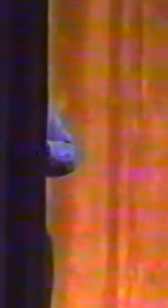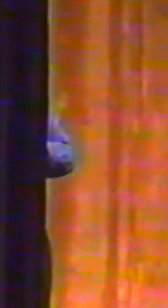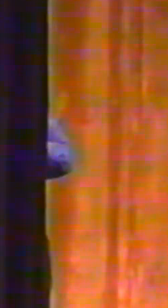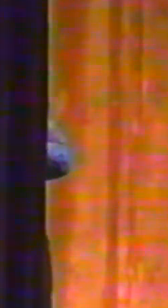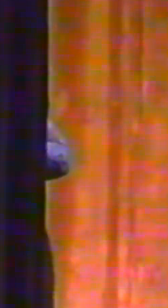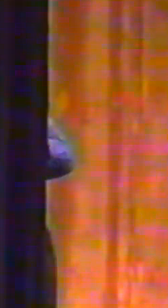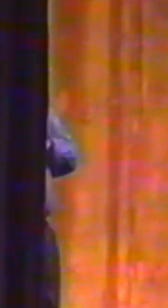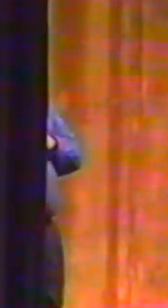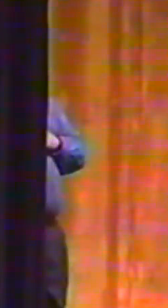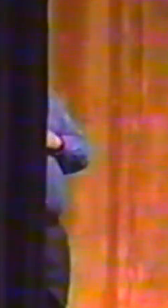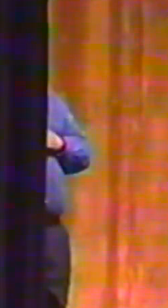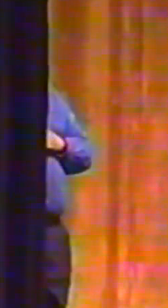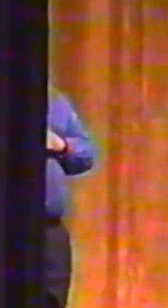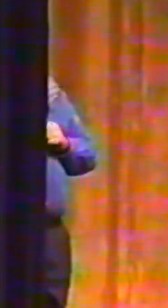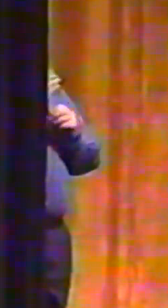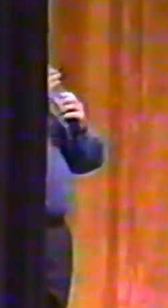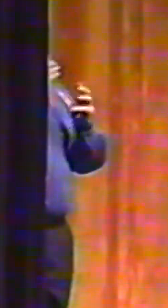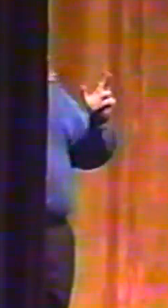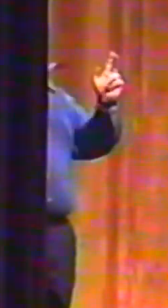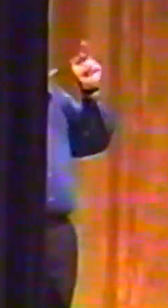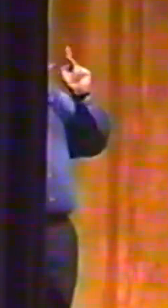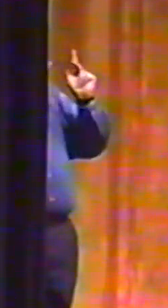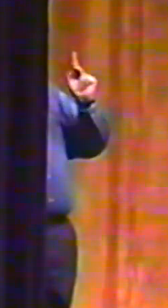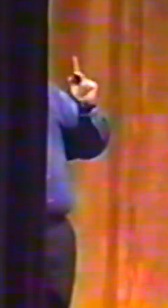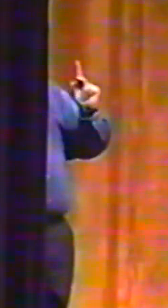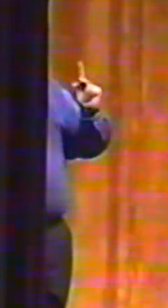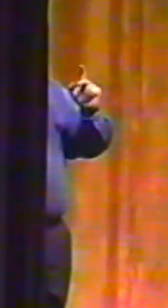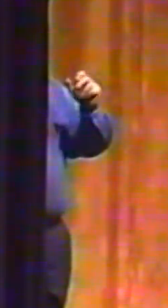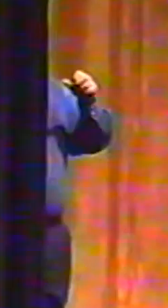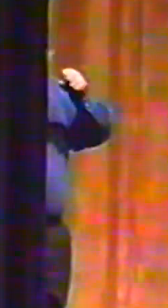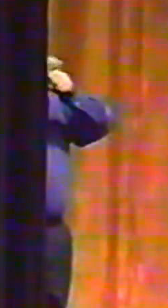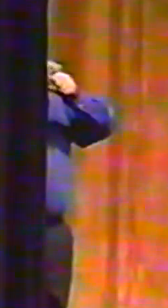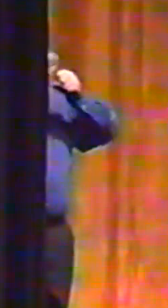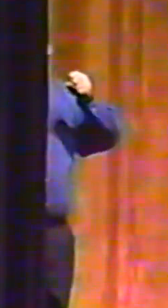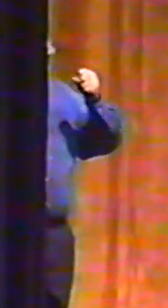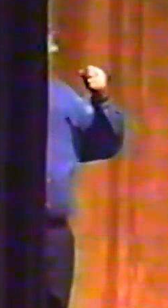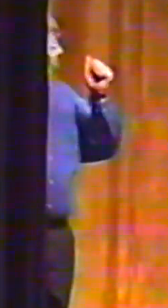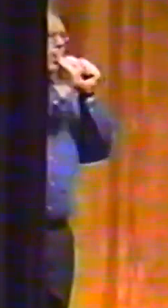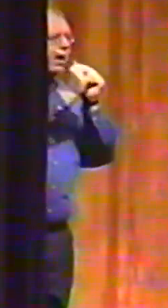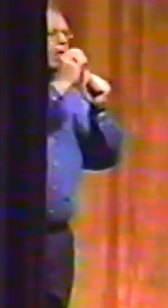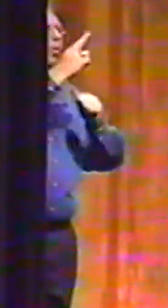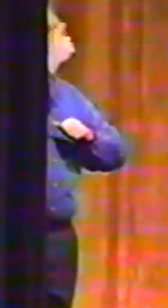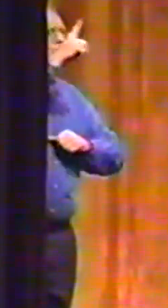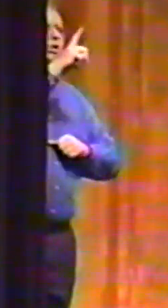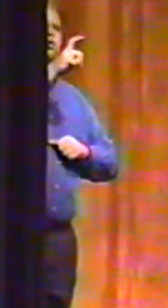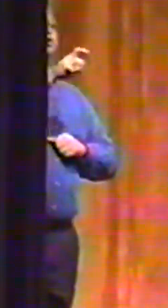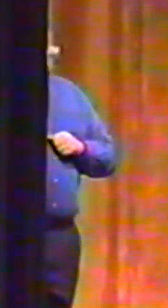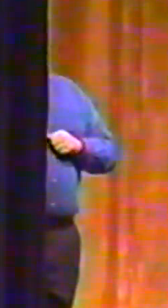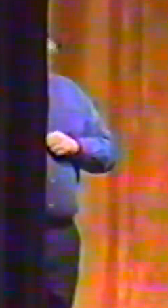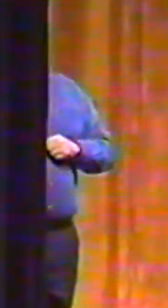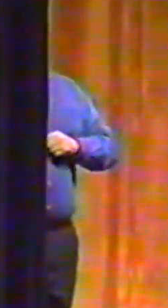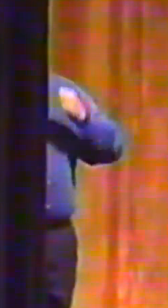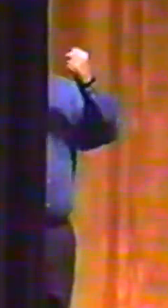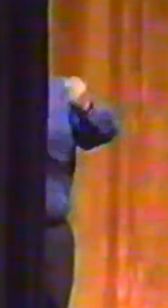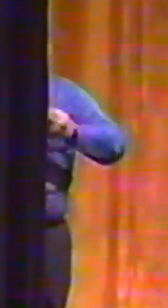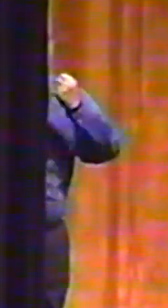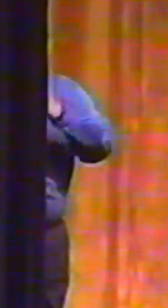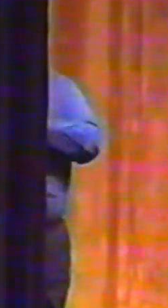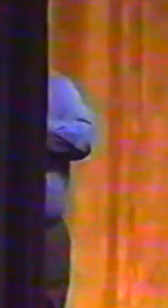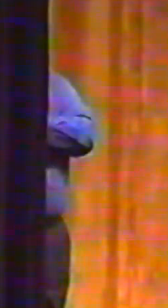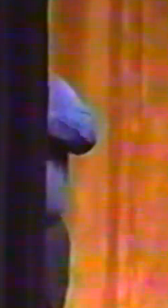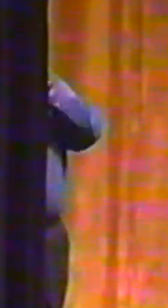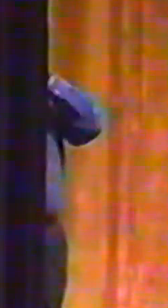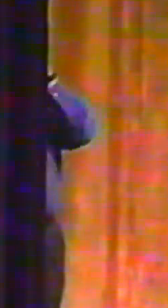Our constituency should not be powerful corporations or politicians or government agencies or conventional wisdom in any